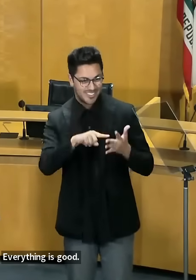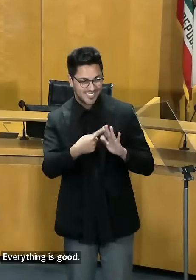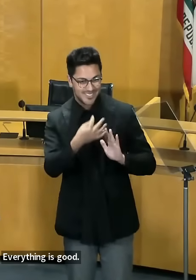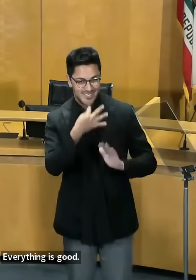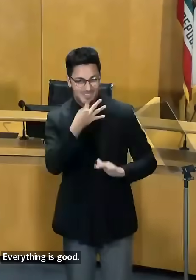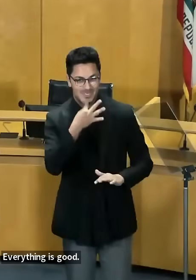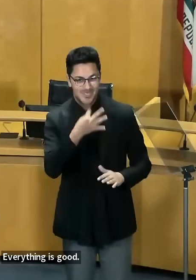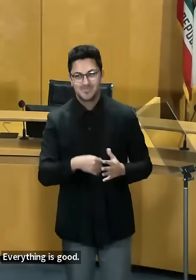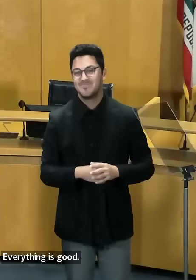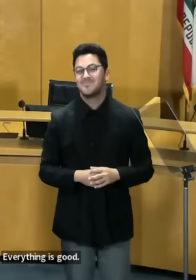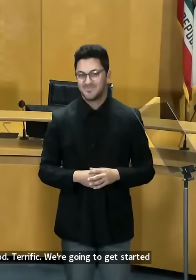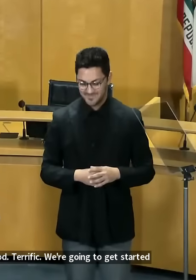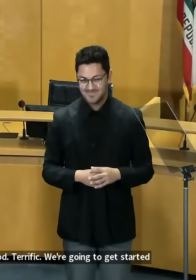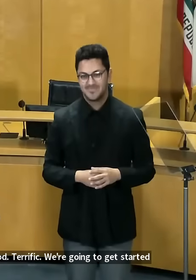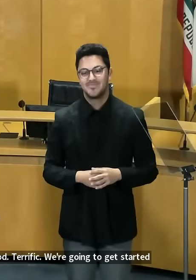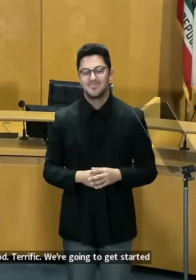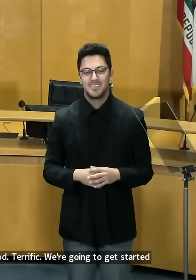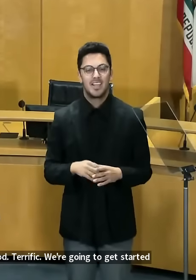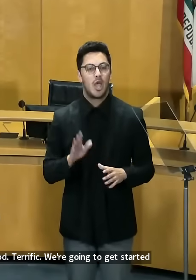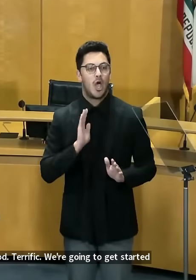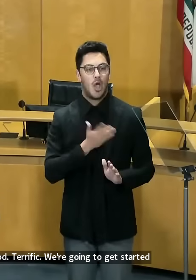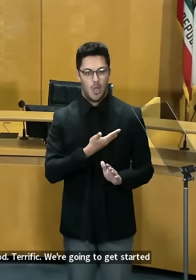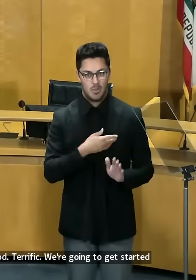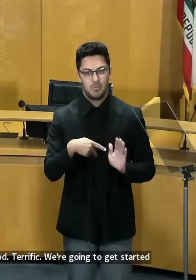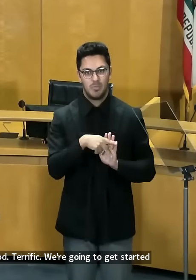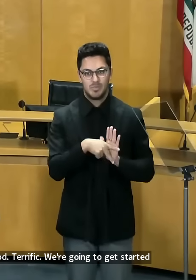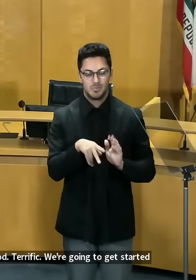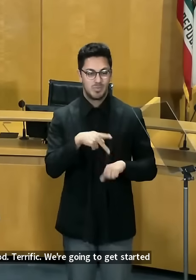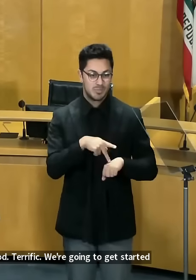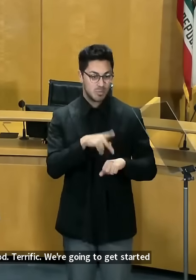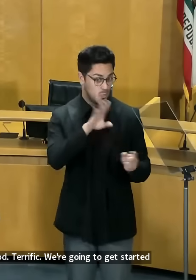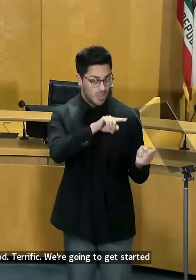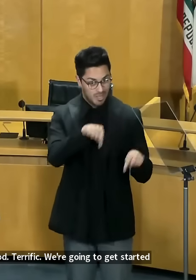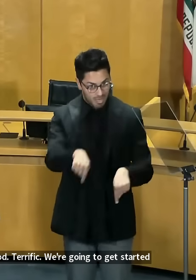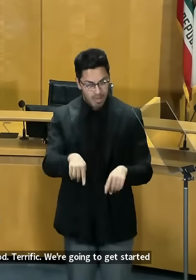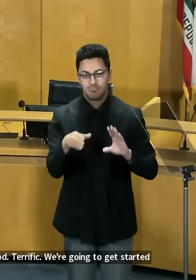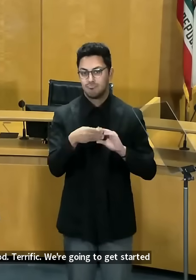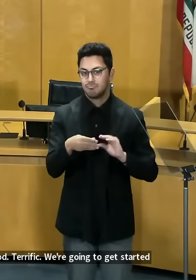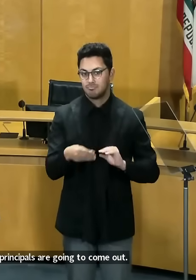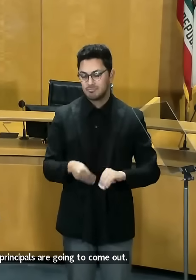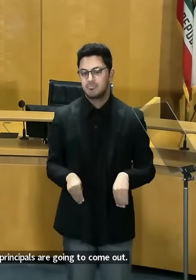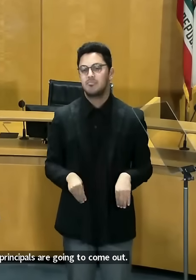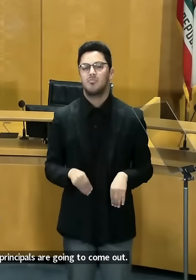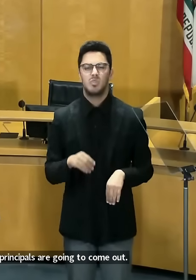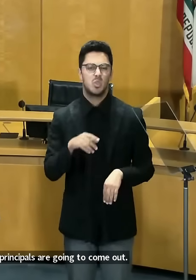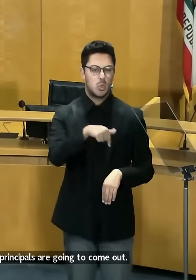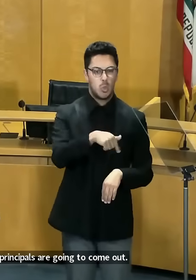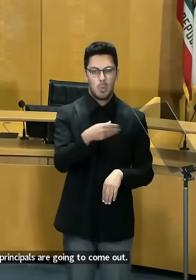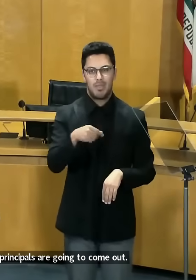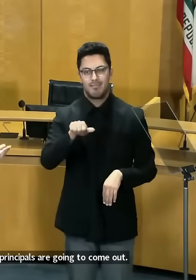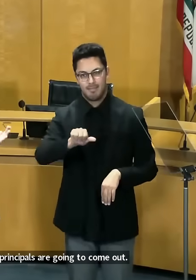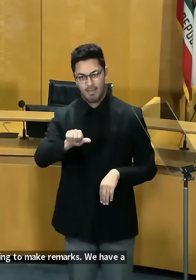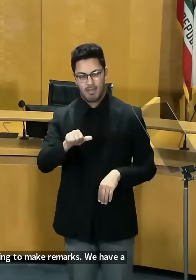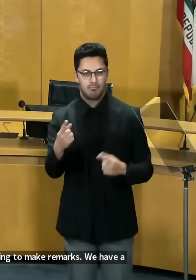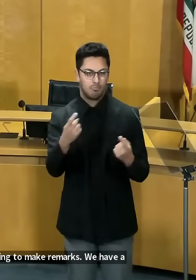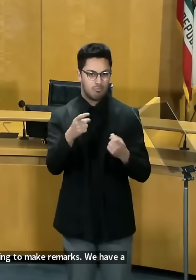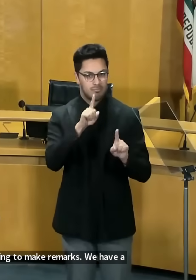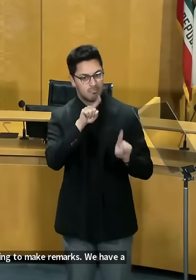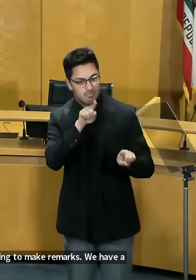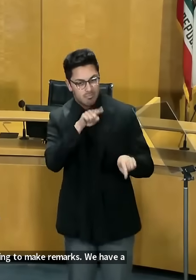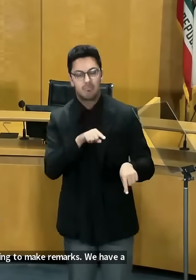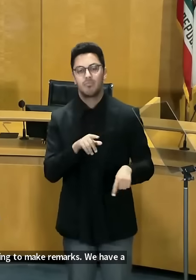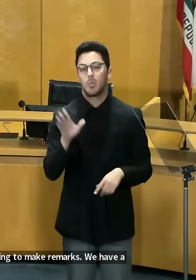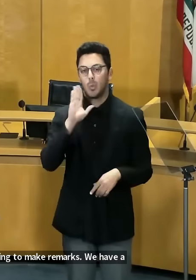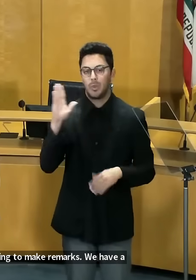started. So our principals are going to come out. They're going to make remarks. We have a Q&A, and then we will bring